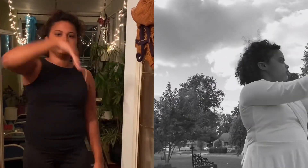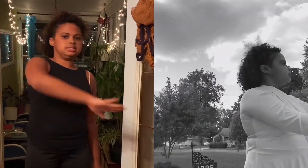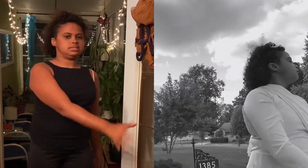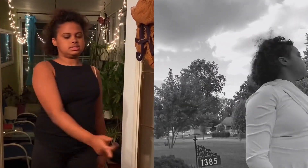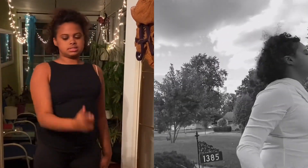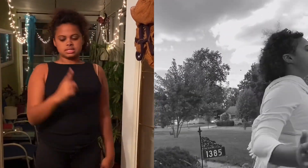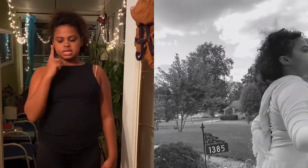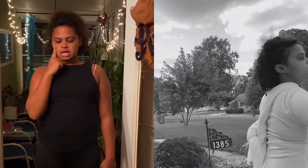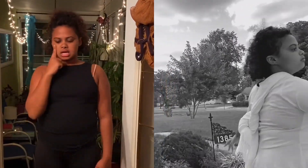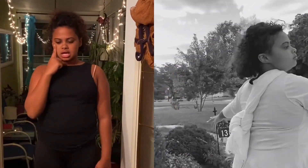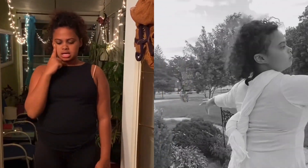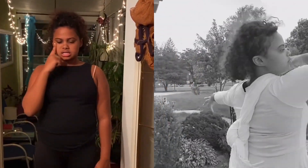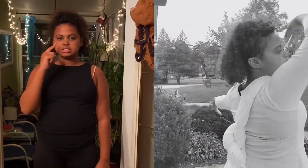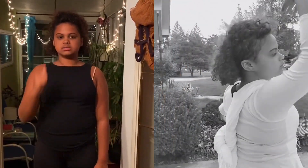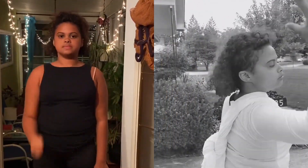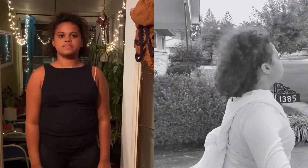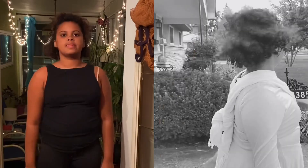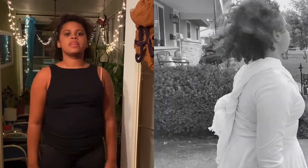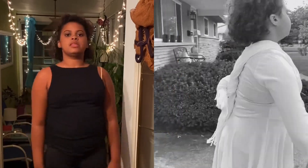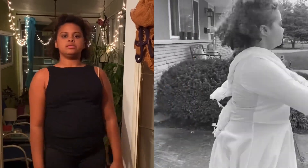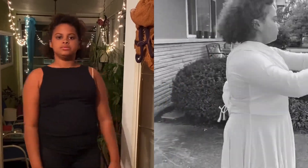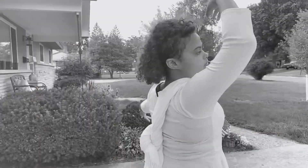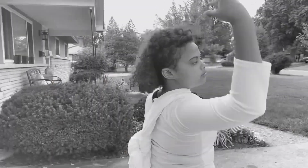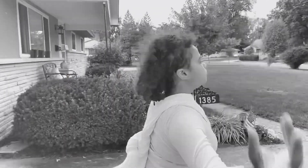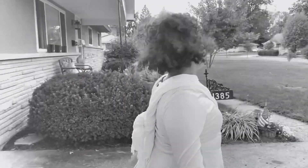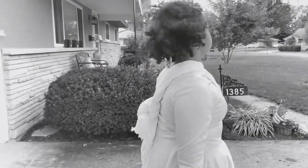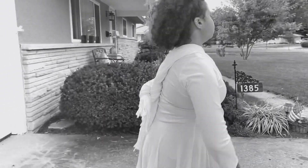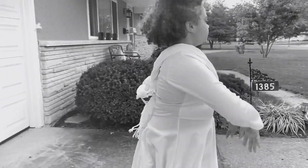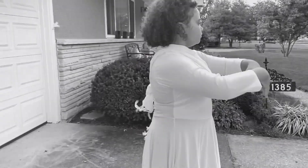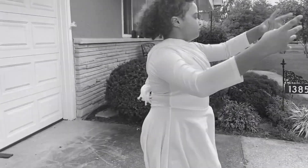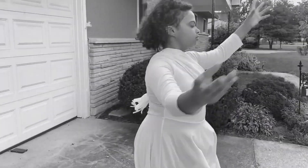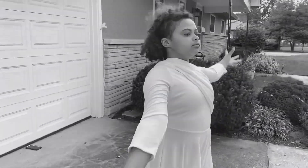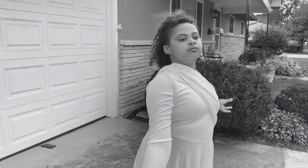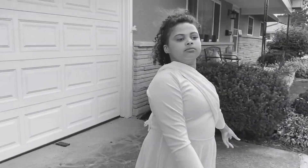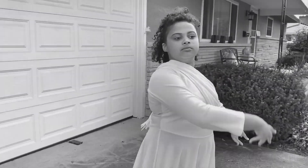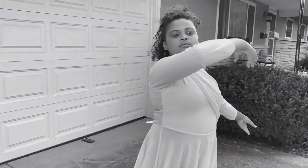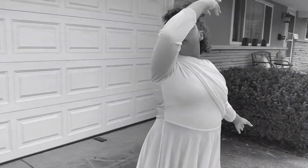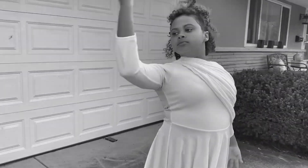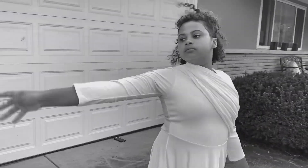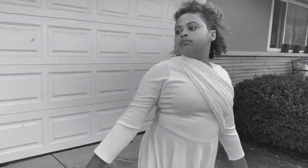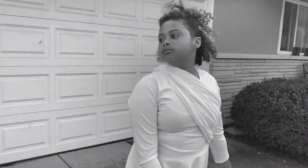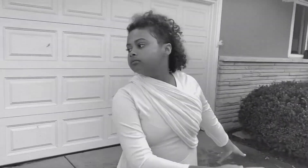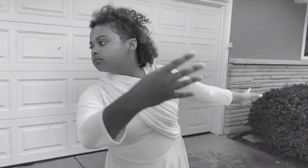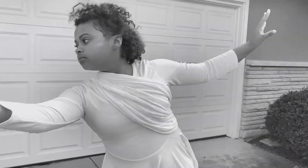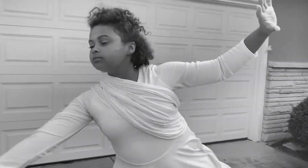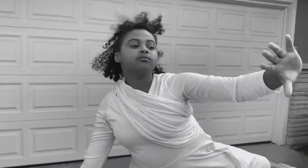ocean eyes I'm never falling